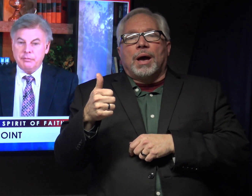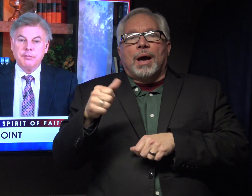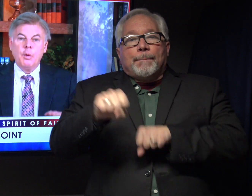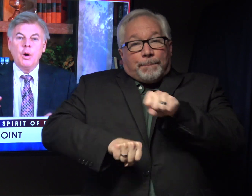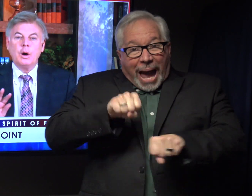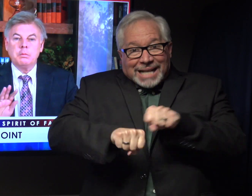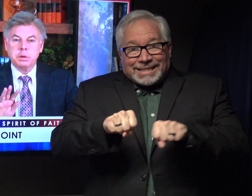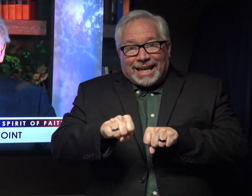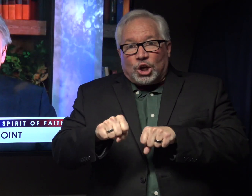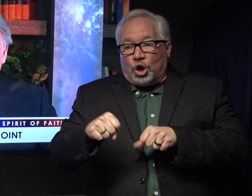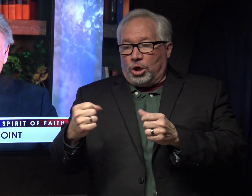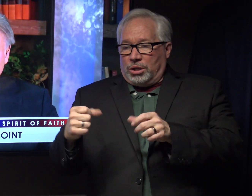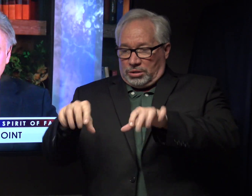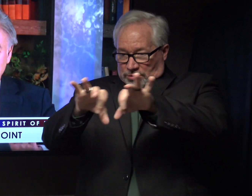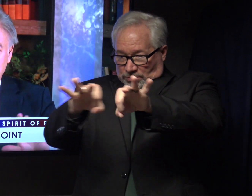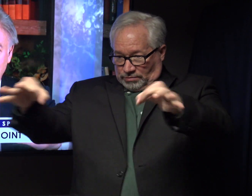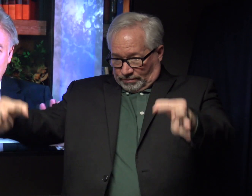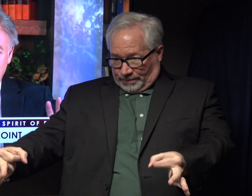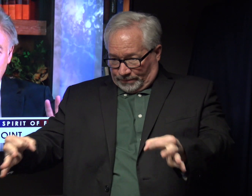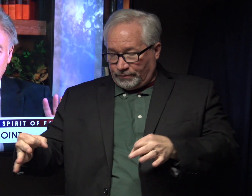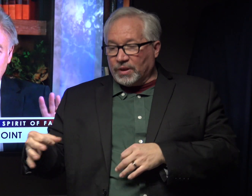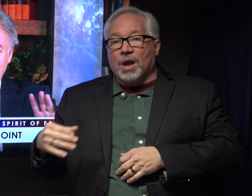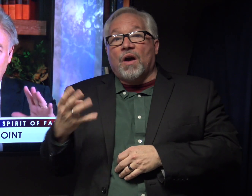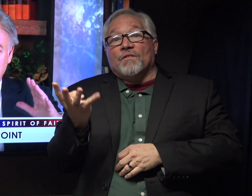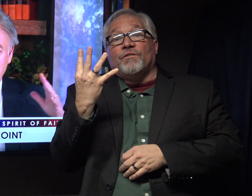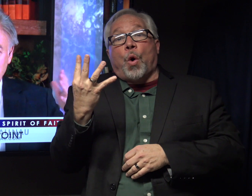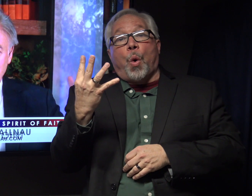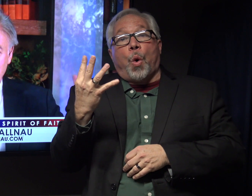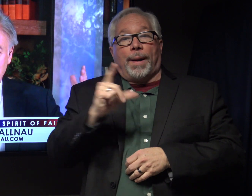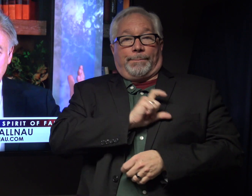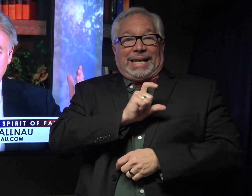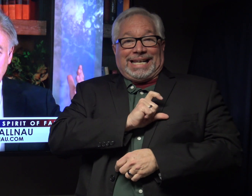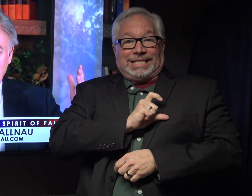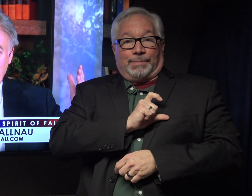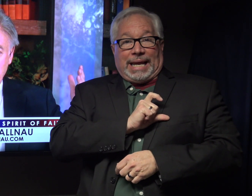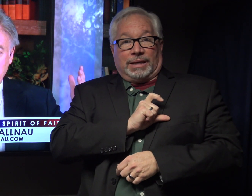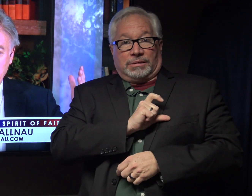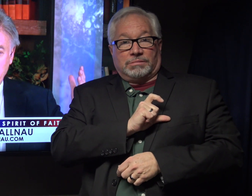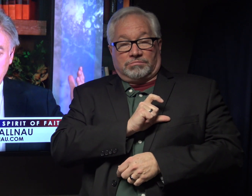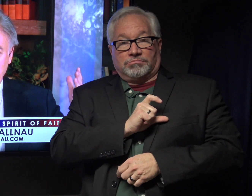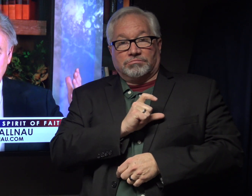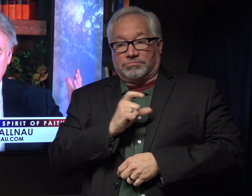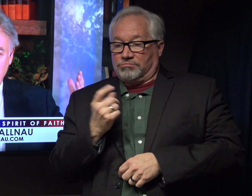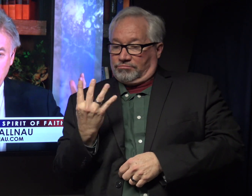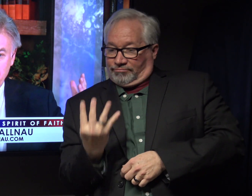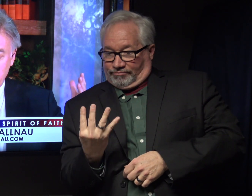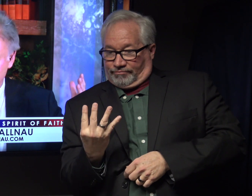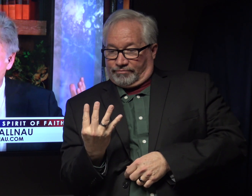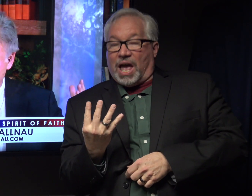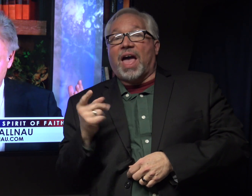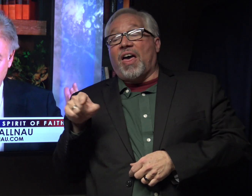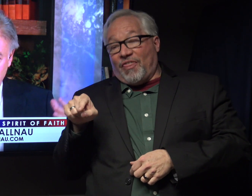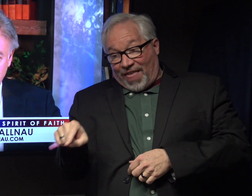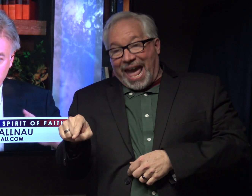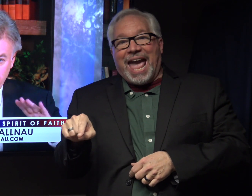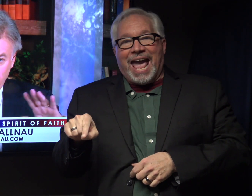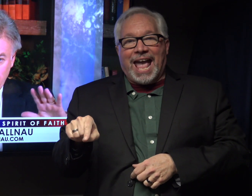4 policemen in front of them that open them up and basically wave the mob through before it gets to